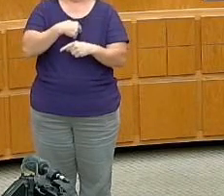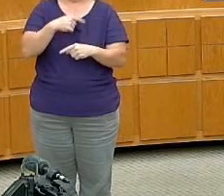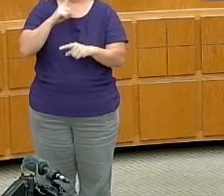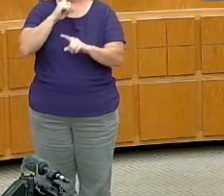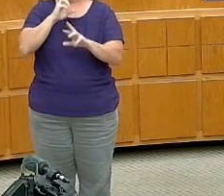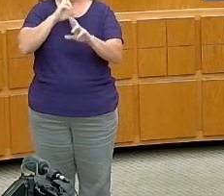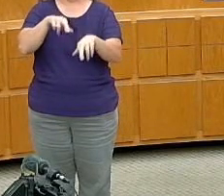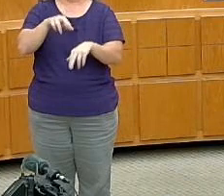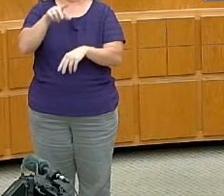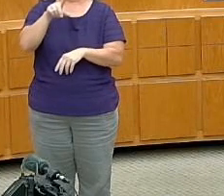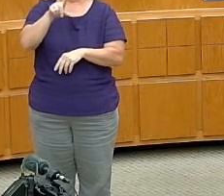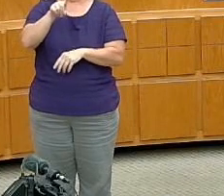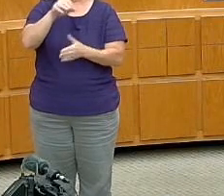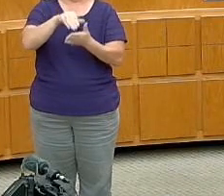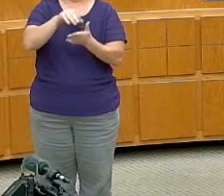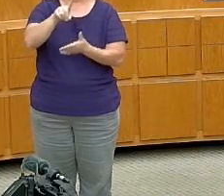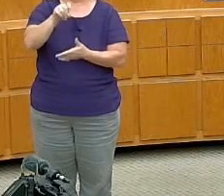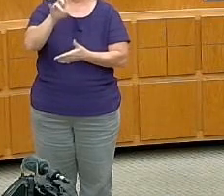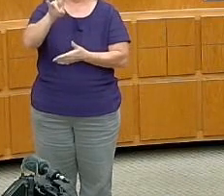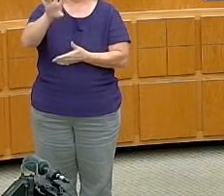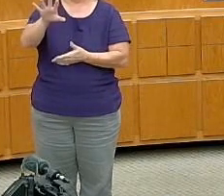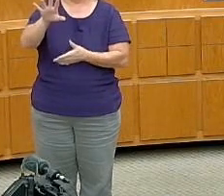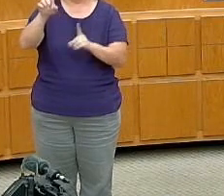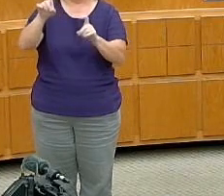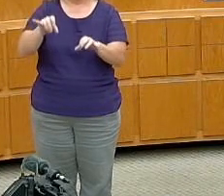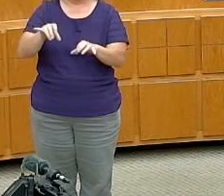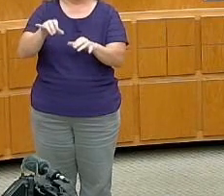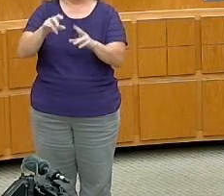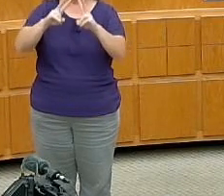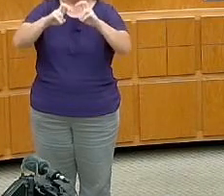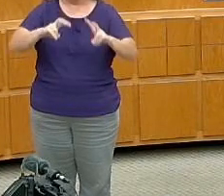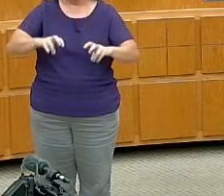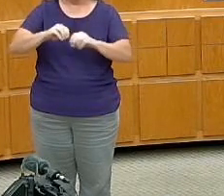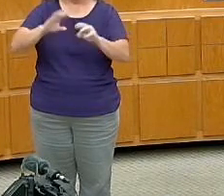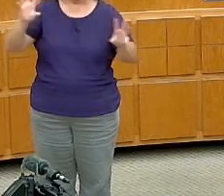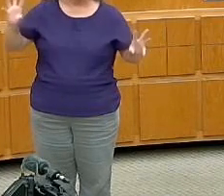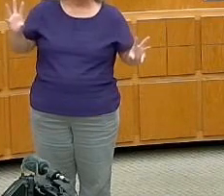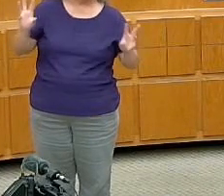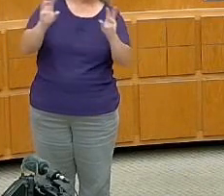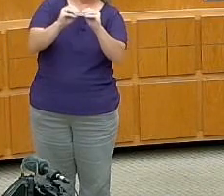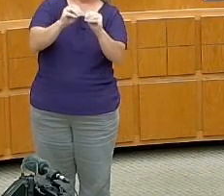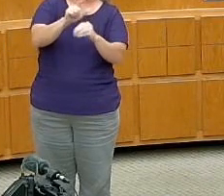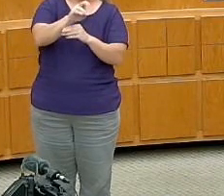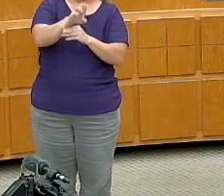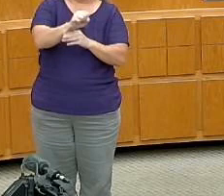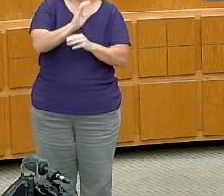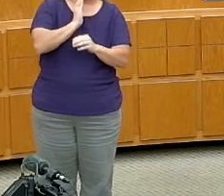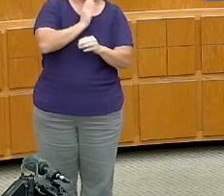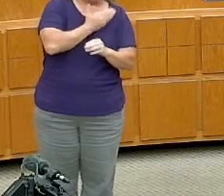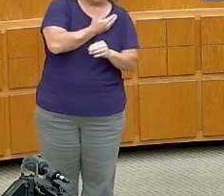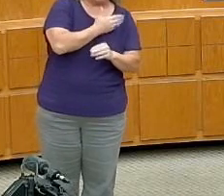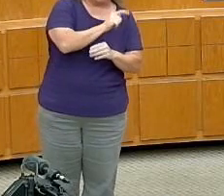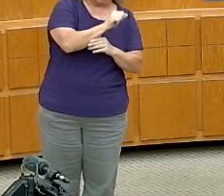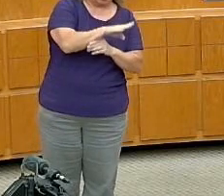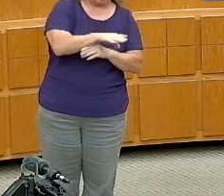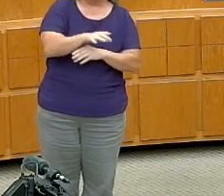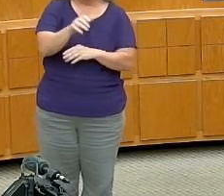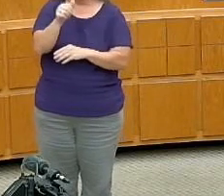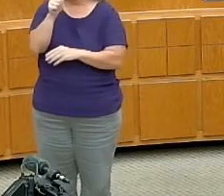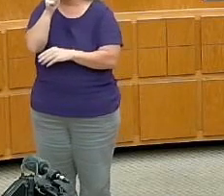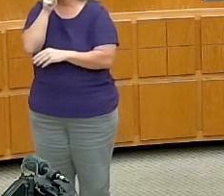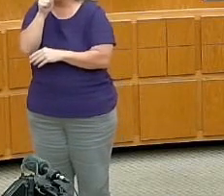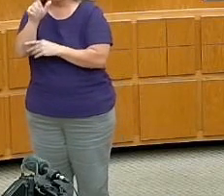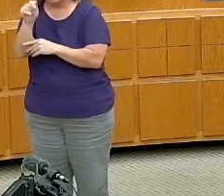1,175 tests analyzed in the laboratories, whether it's our laboratory or a private lab. The hospitals